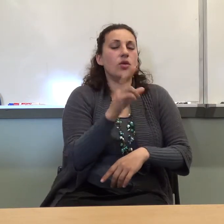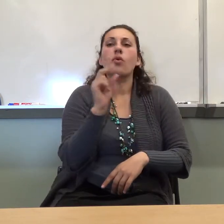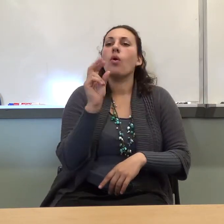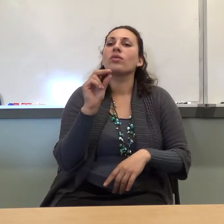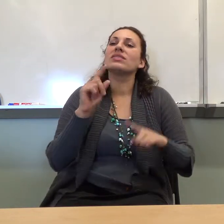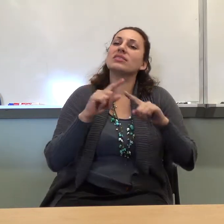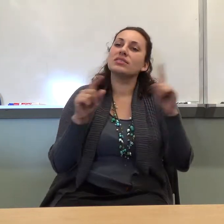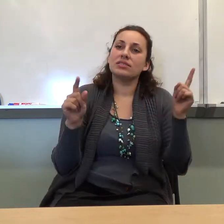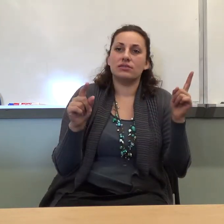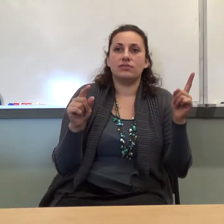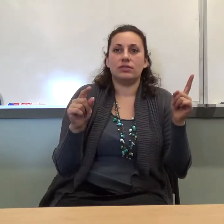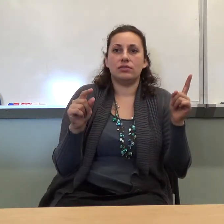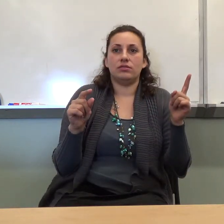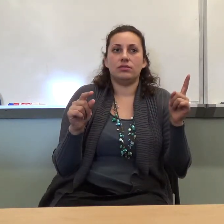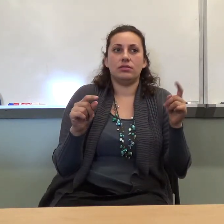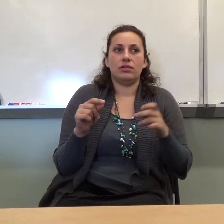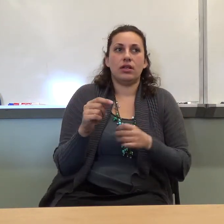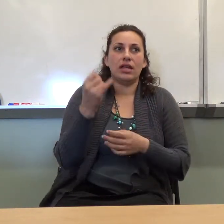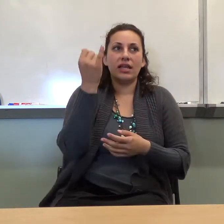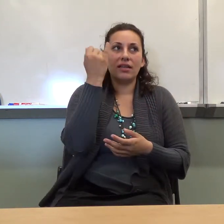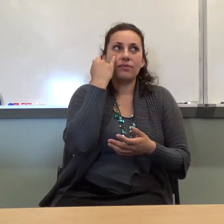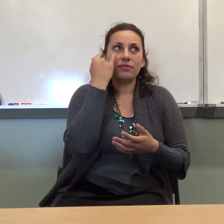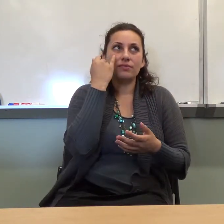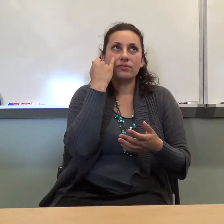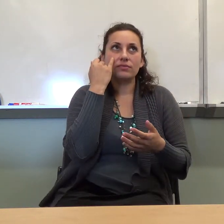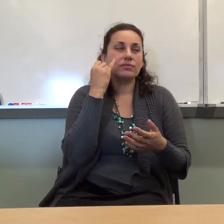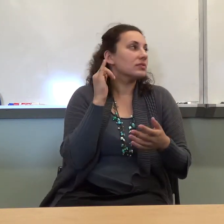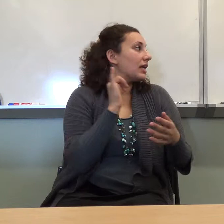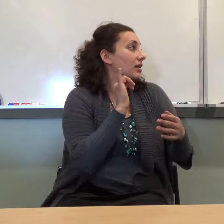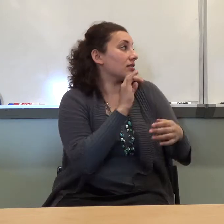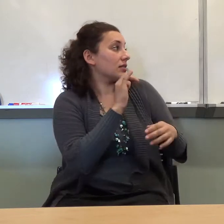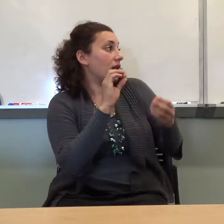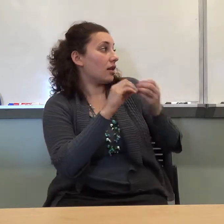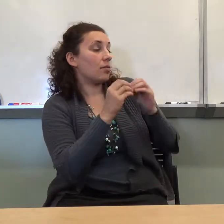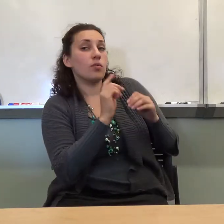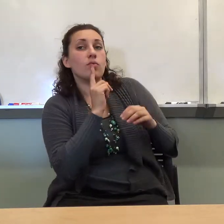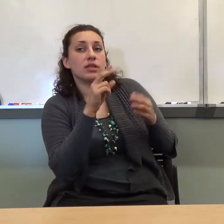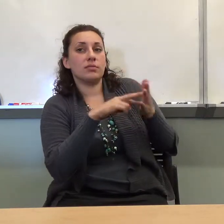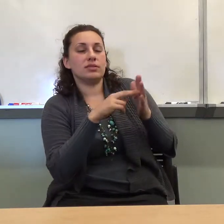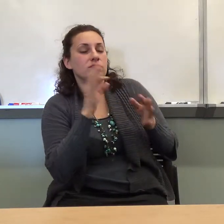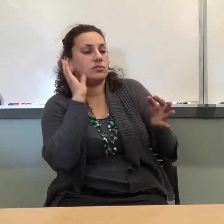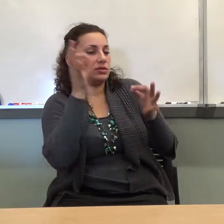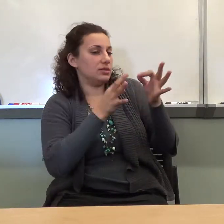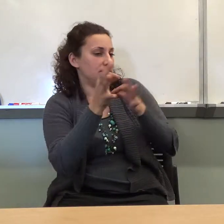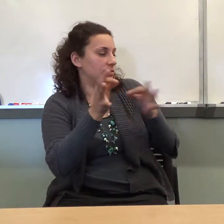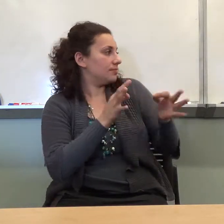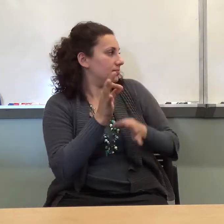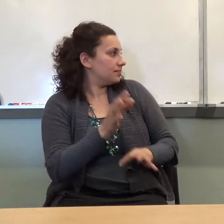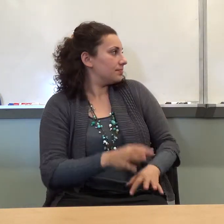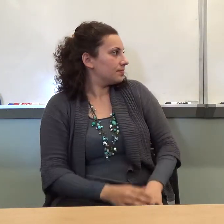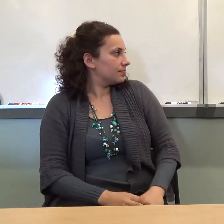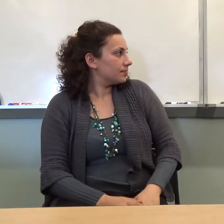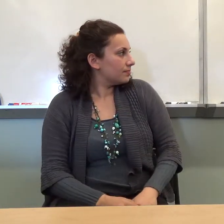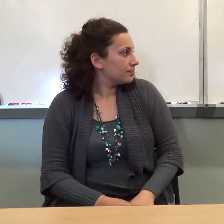we use, but it's really not true. What that number really is. With the really, that's what that number really